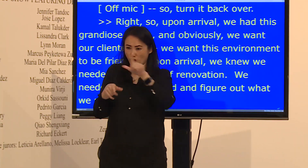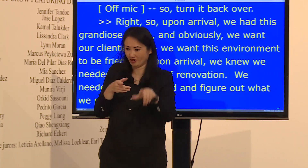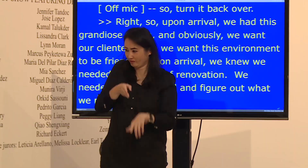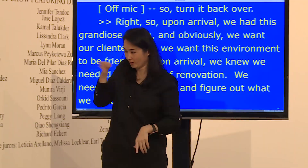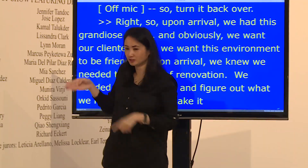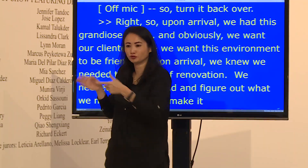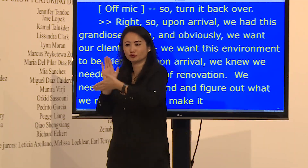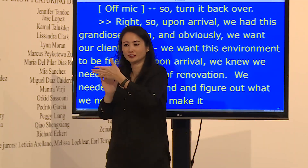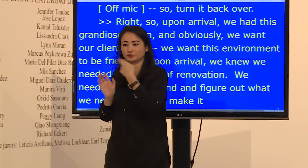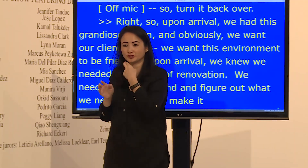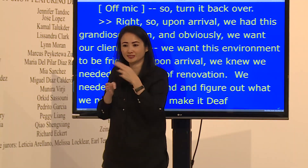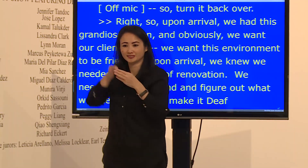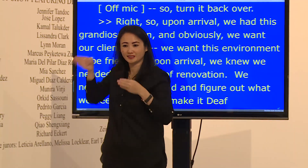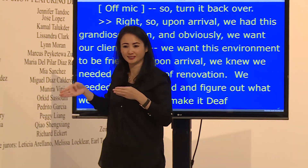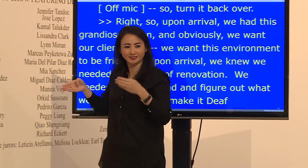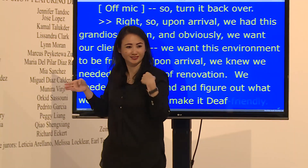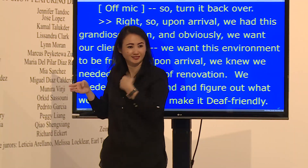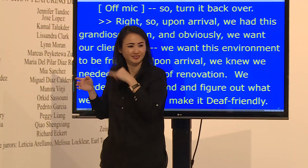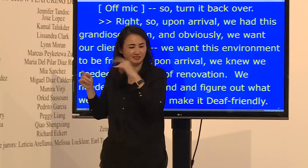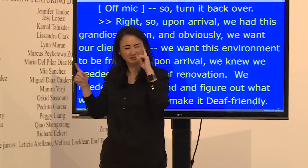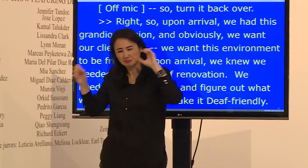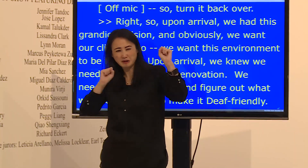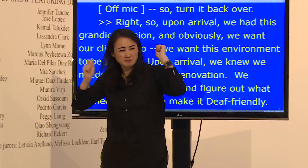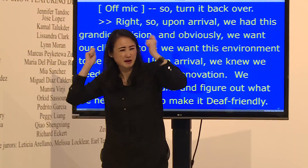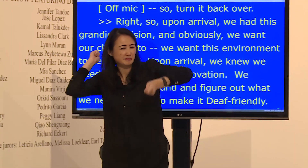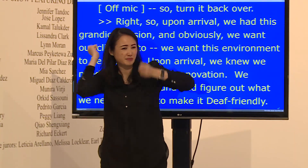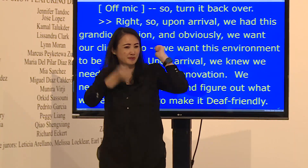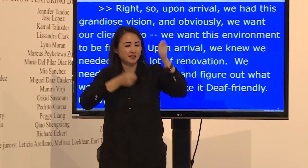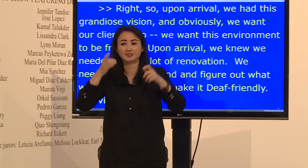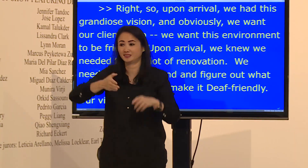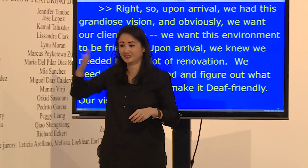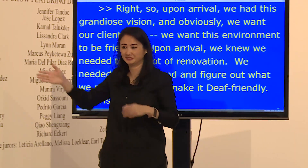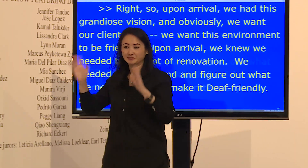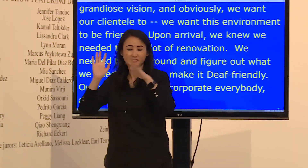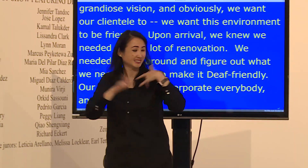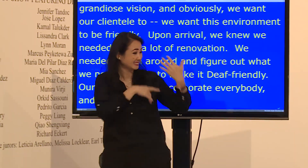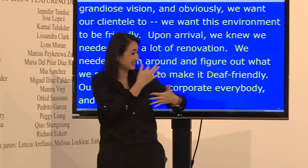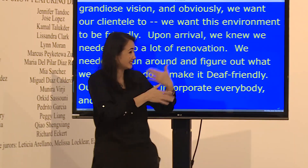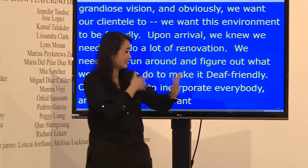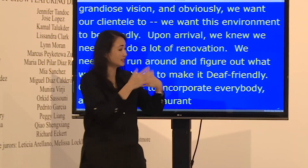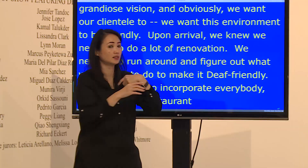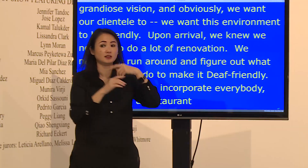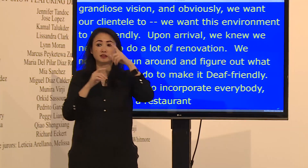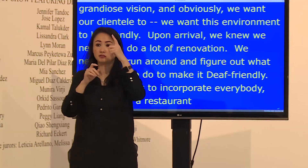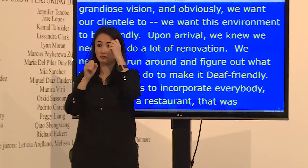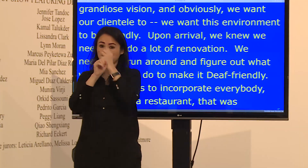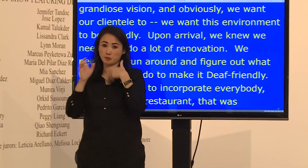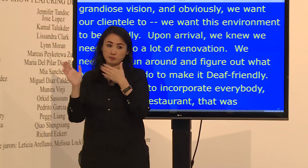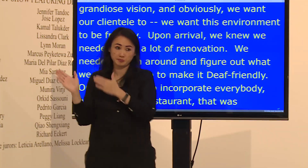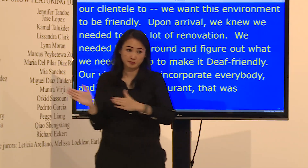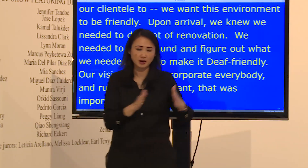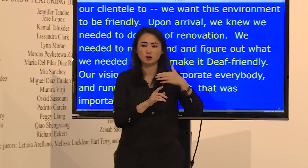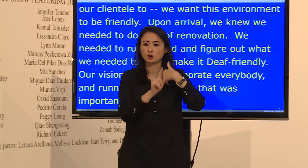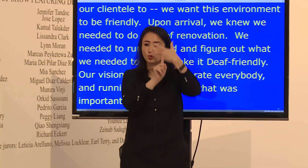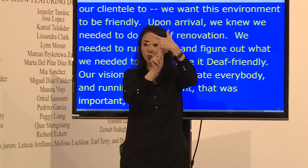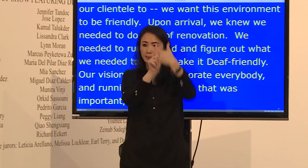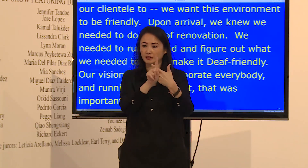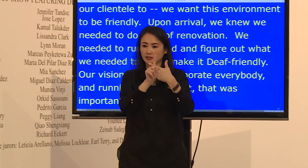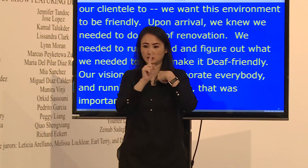And running a restaurant, that was important, but we also knew that this was going to cause a lot of noise and it was going to have an impact on our neighbors that were down the street. But